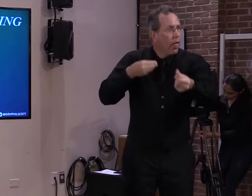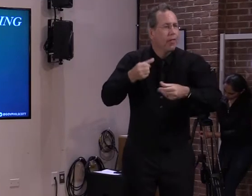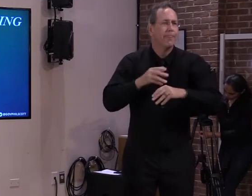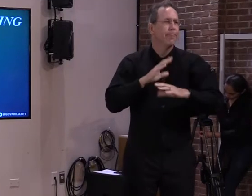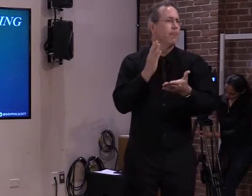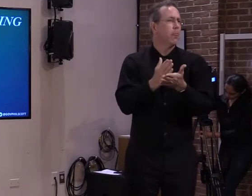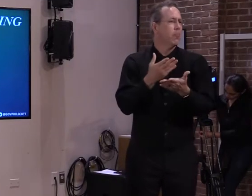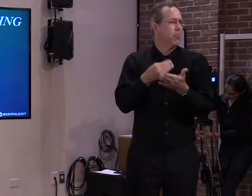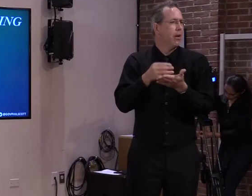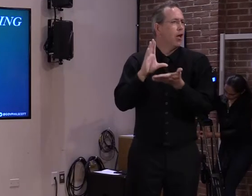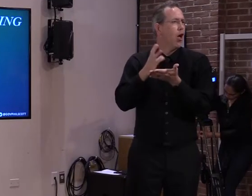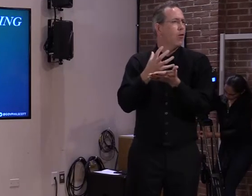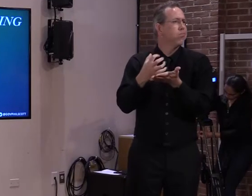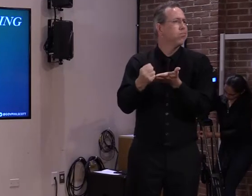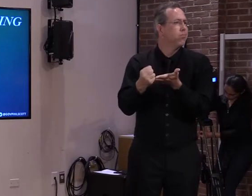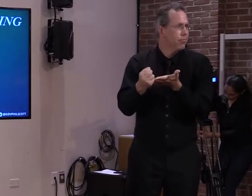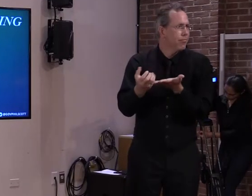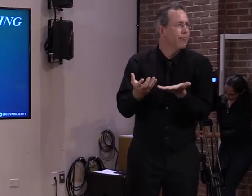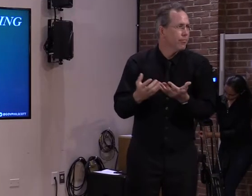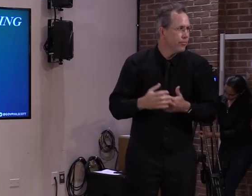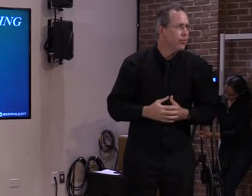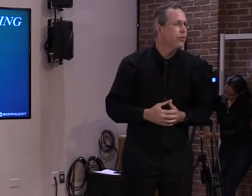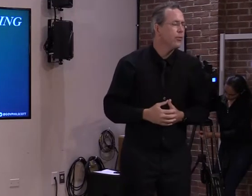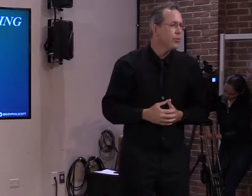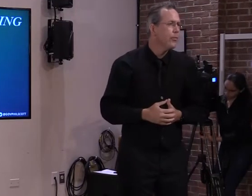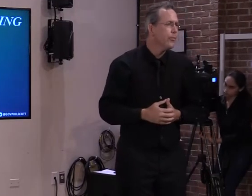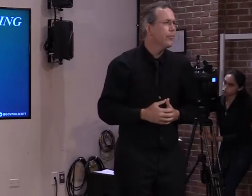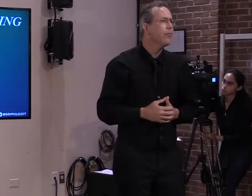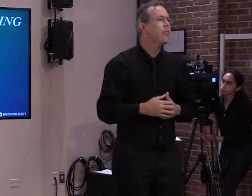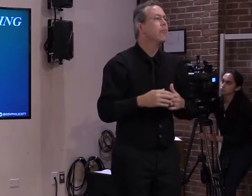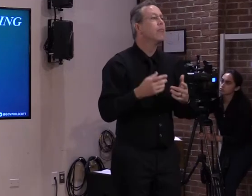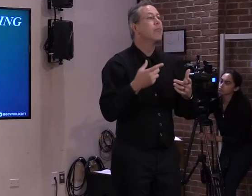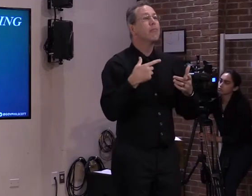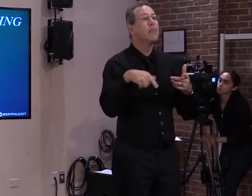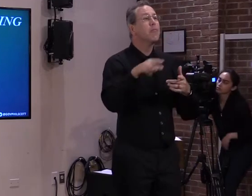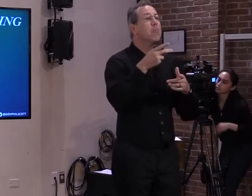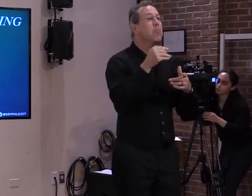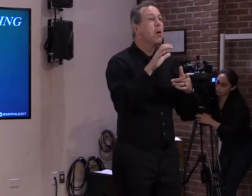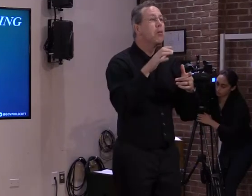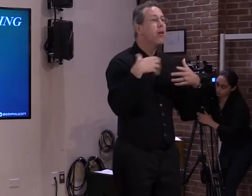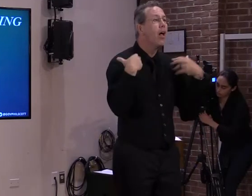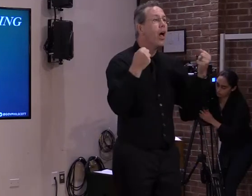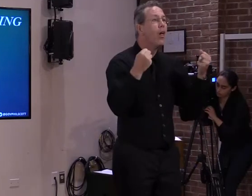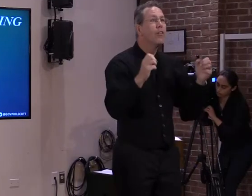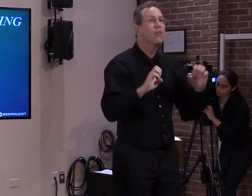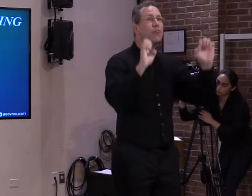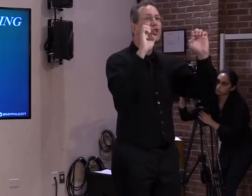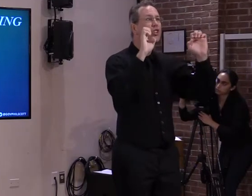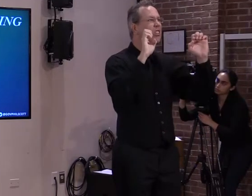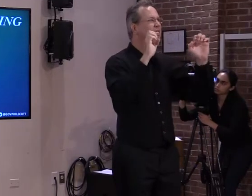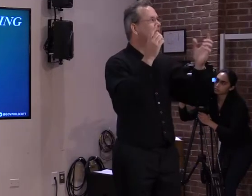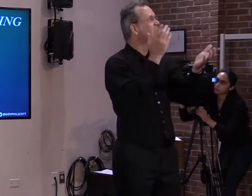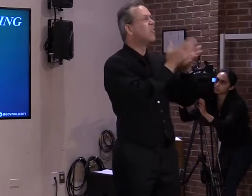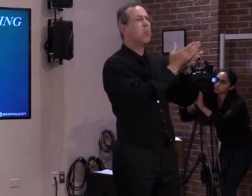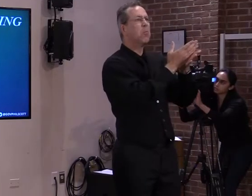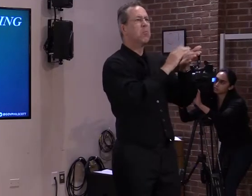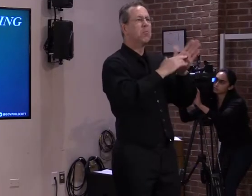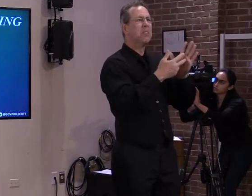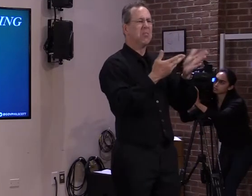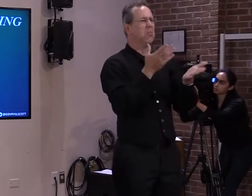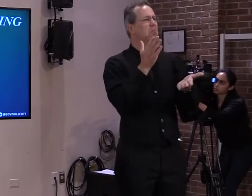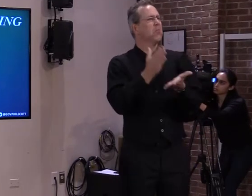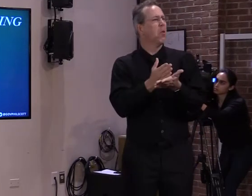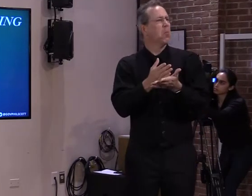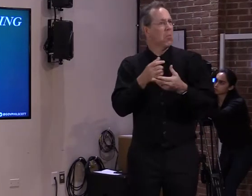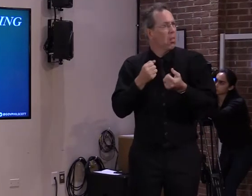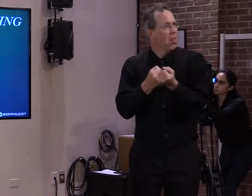end of the public health emergency, the Vermont legislature asked this agency, the Agency of Human Services, to